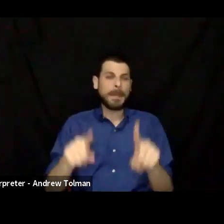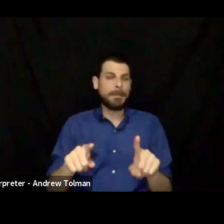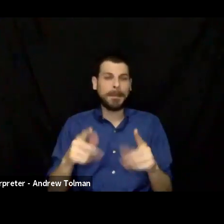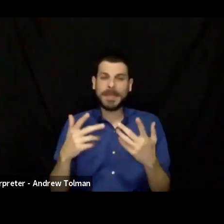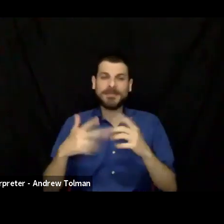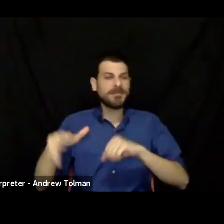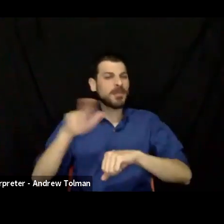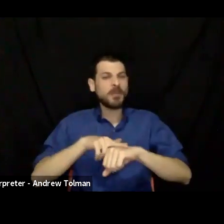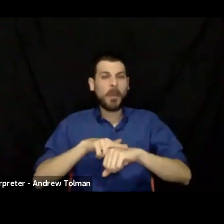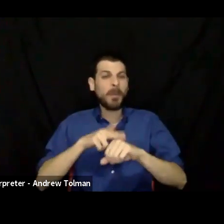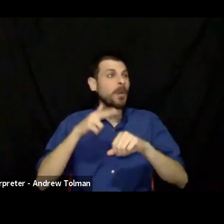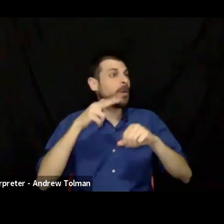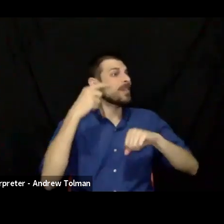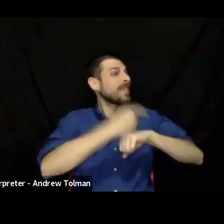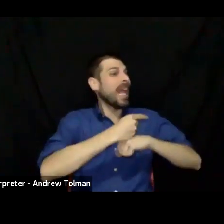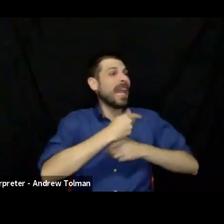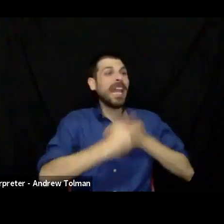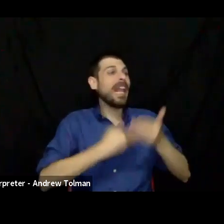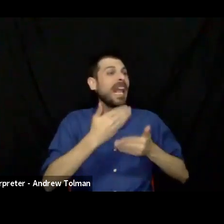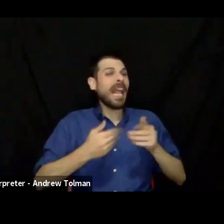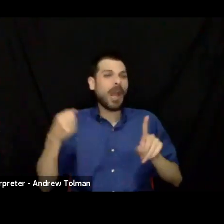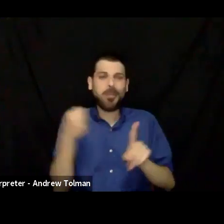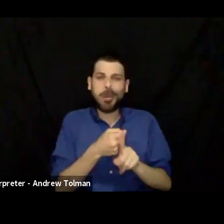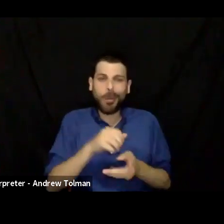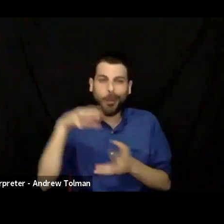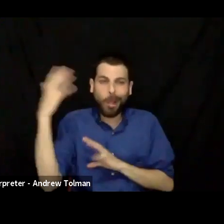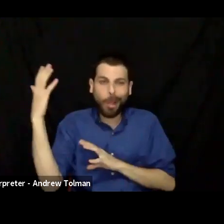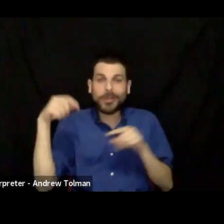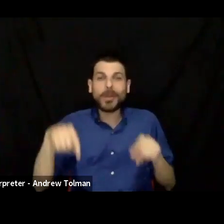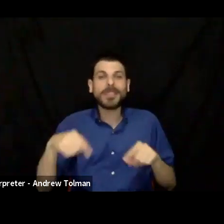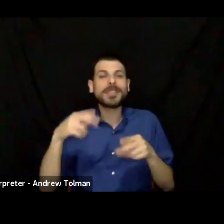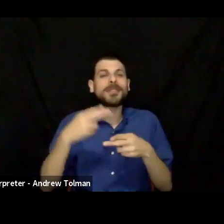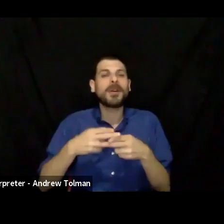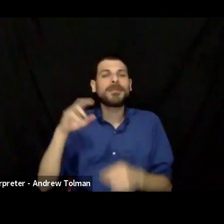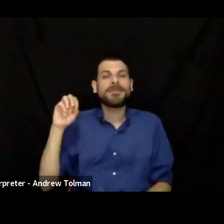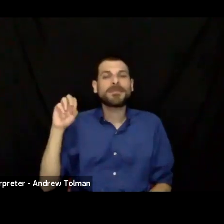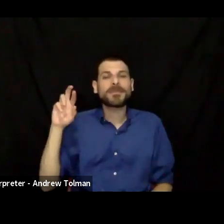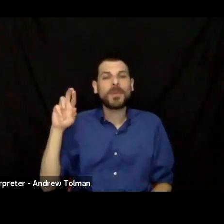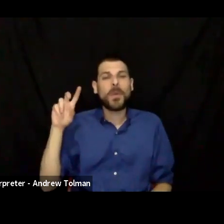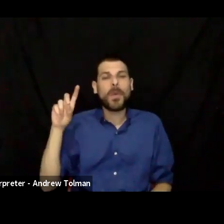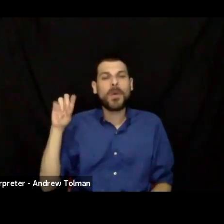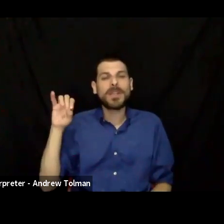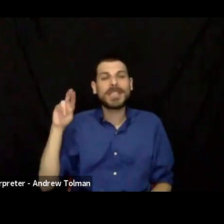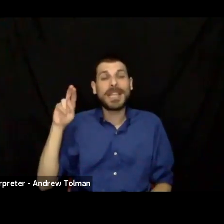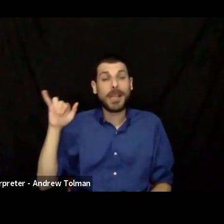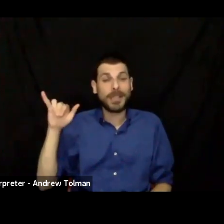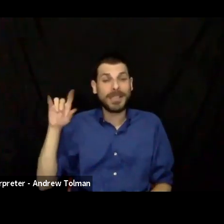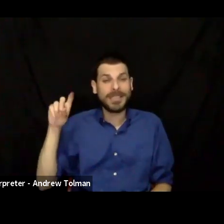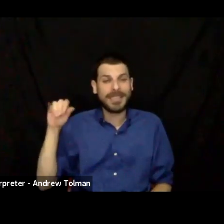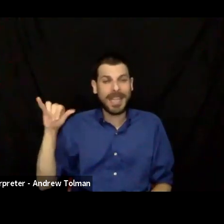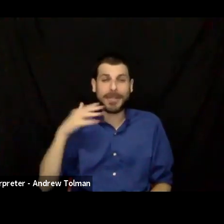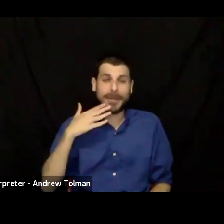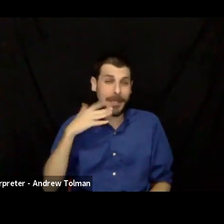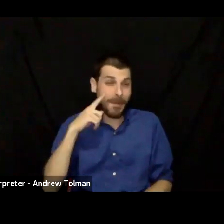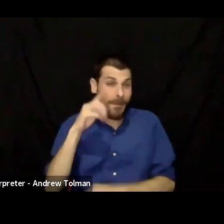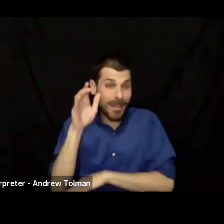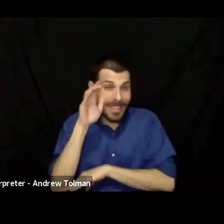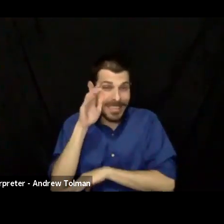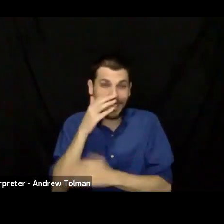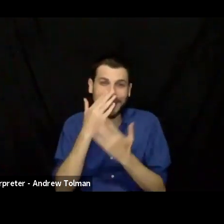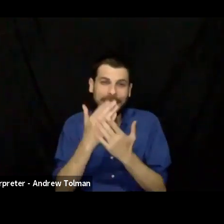normal day. So yeah, this one's called Ordinary Days. Thanks for listening, and thank you for being here